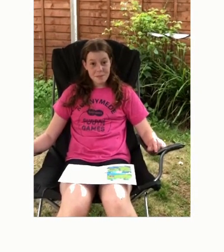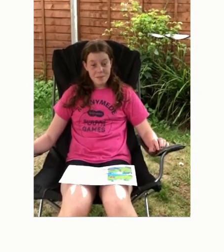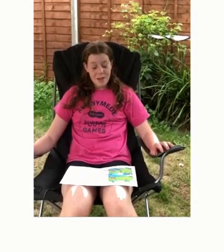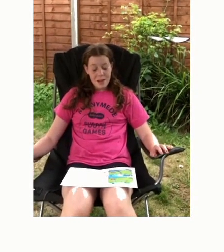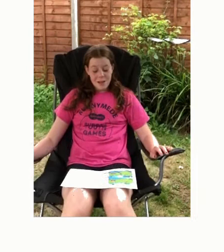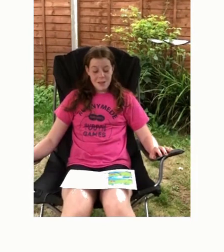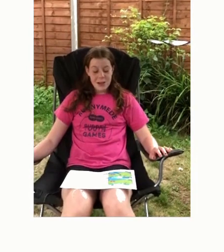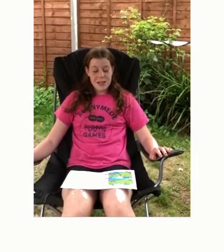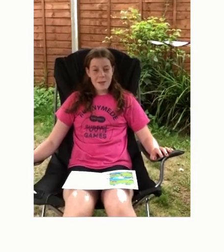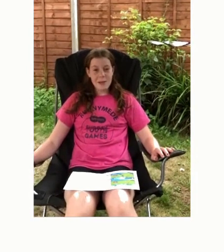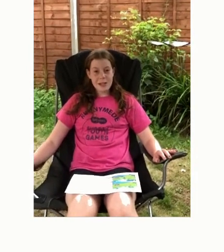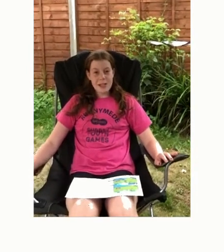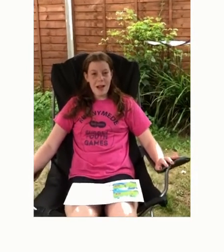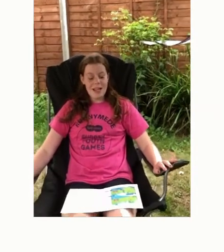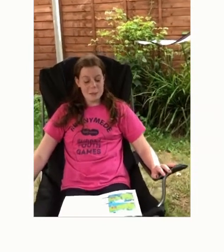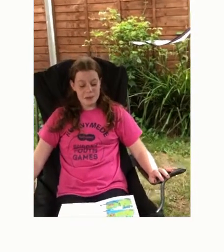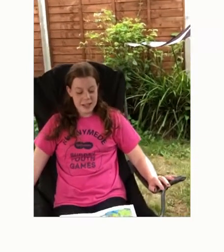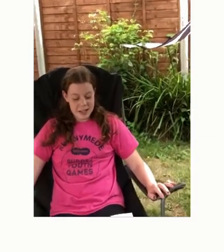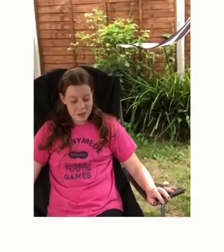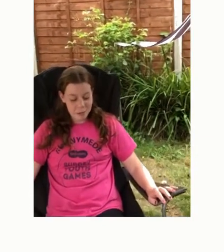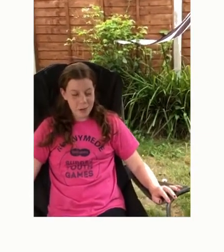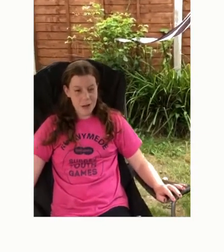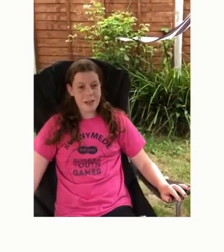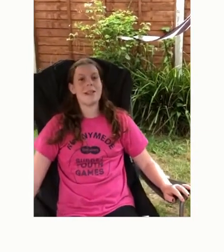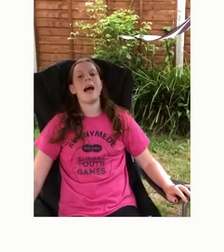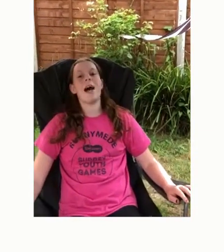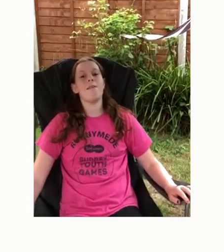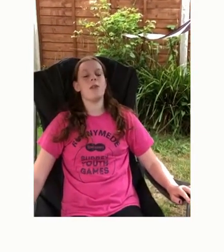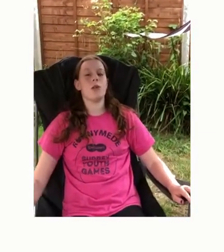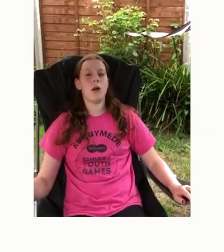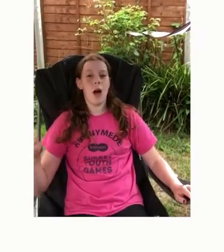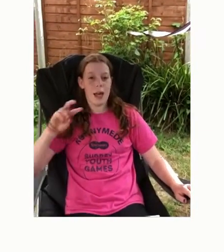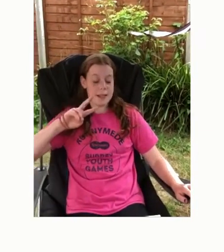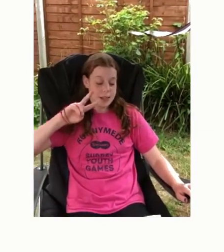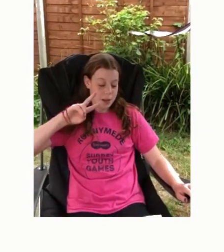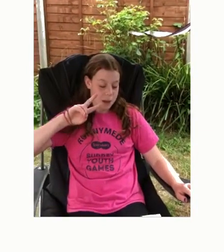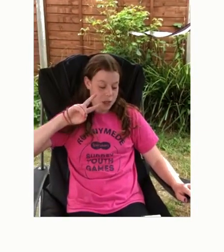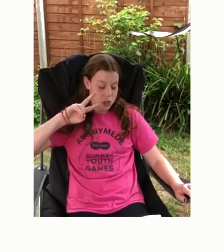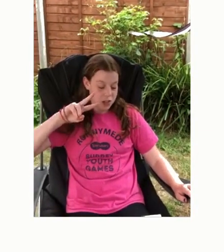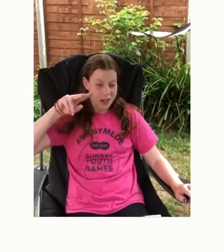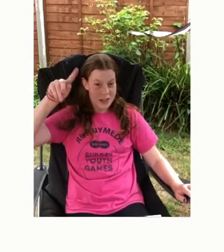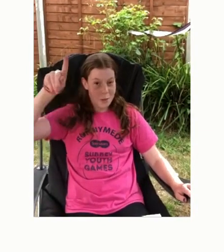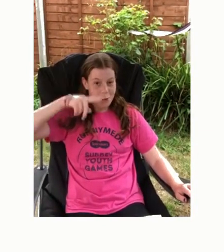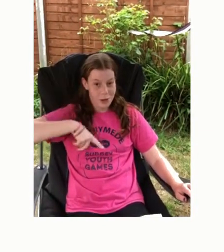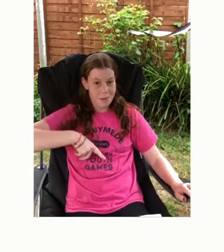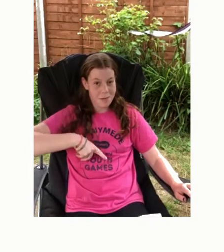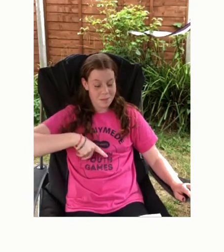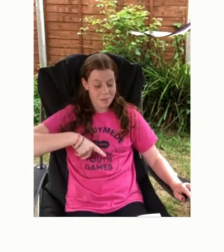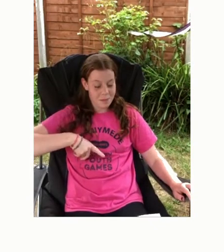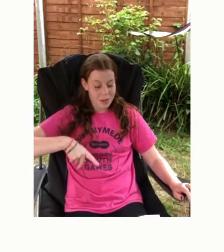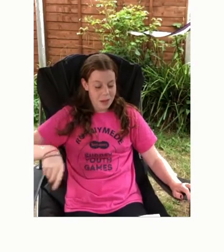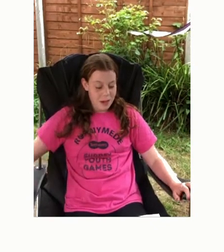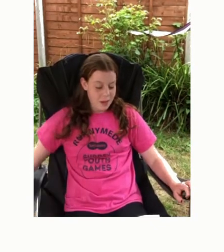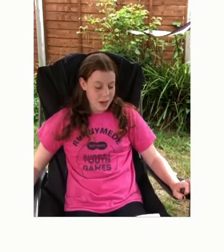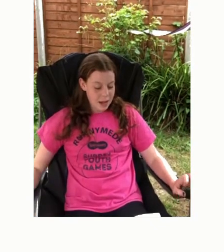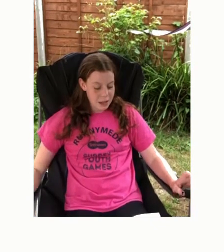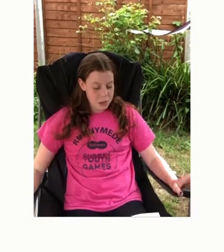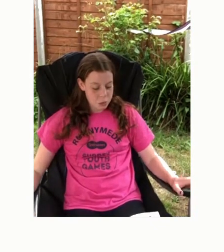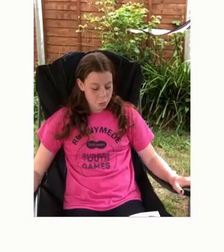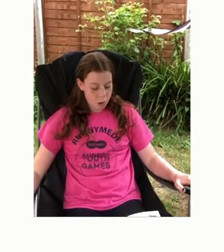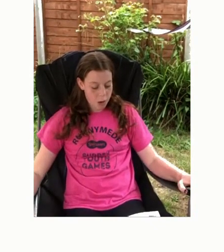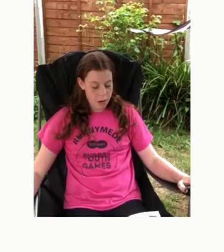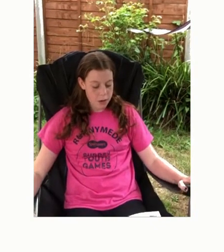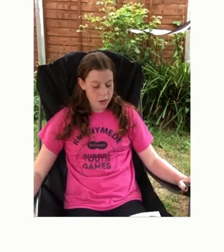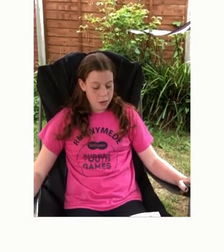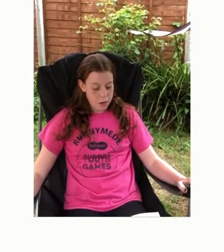to you. The first difference that I spotted was how the two kites in the pictures are different. The